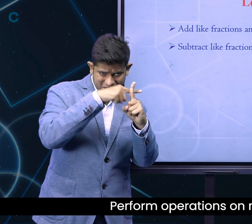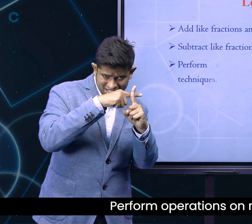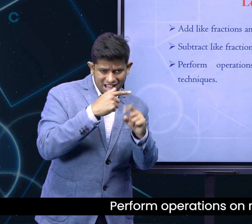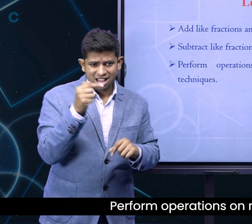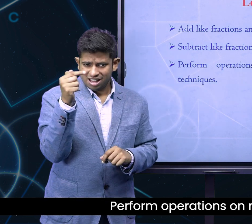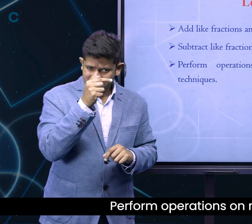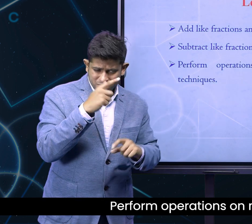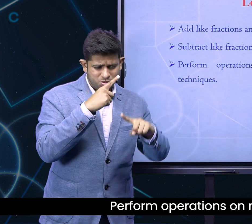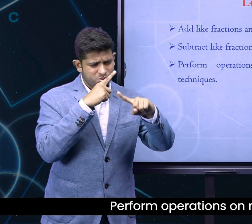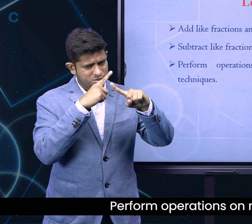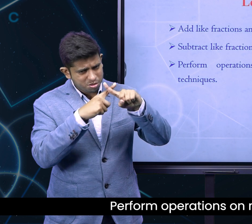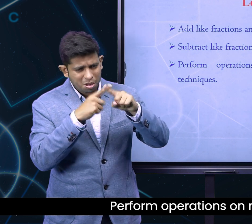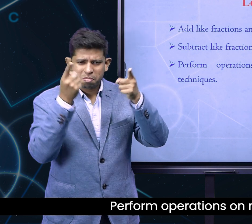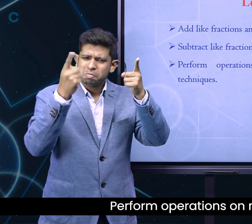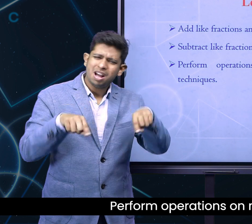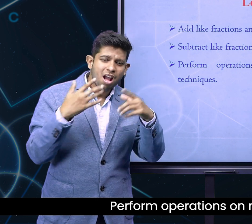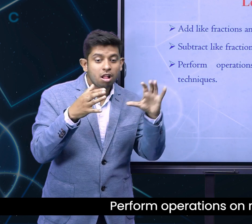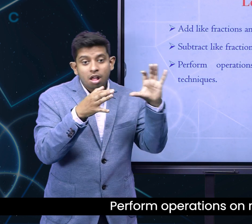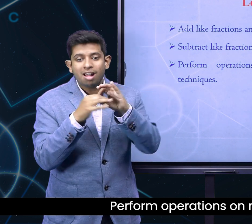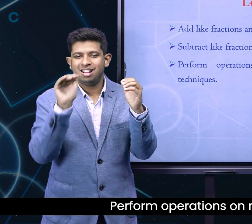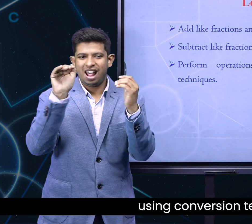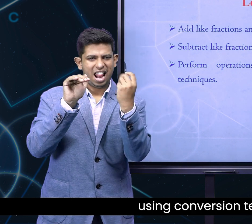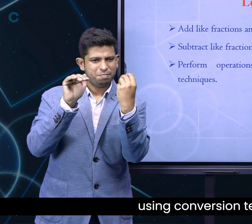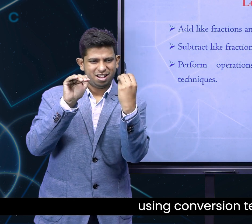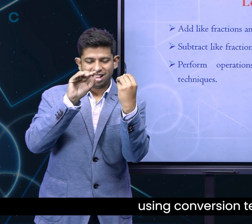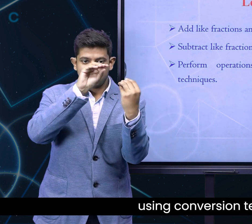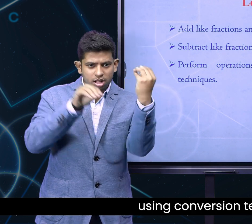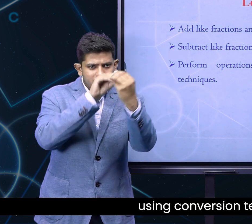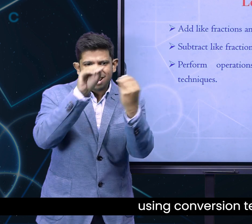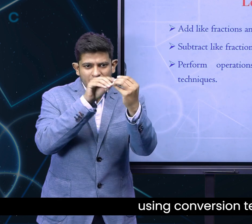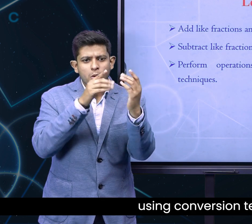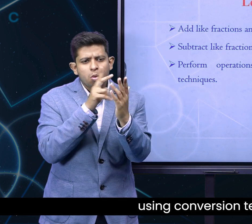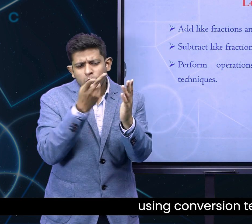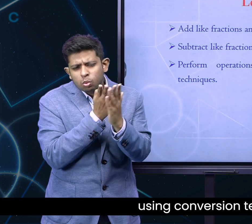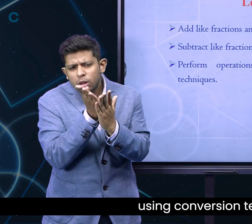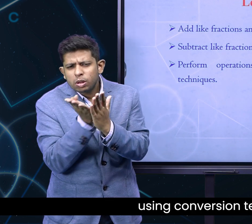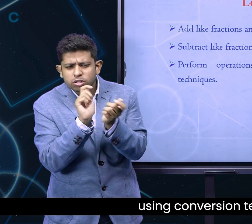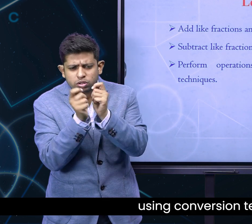Perform operations on mixed fractions using conversion techniques.